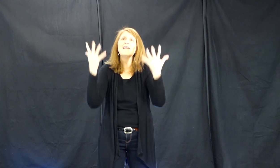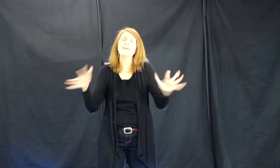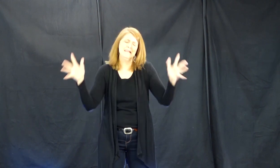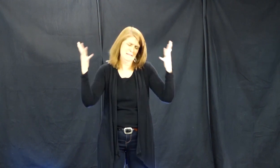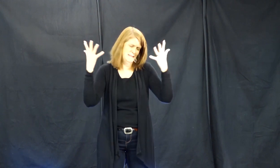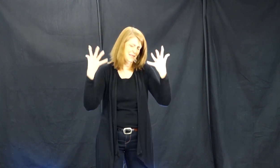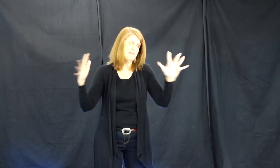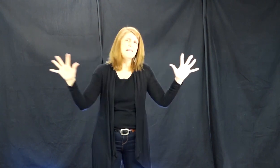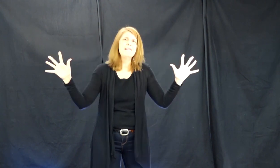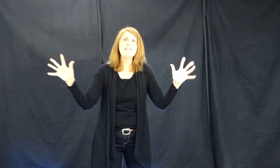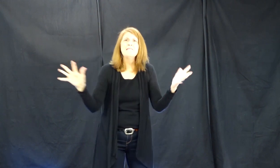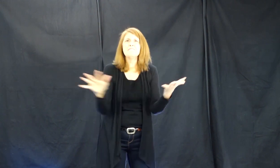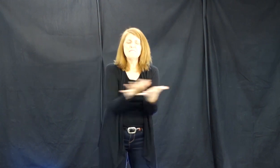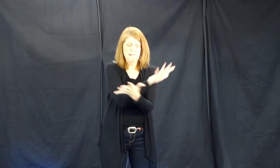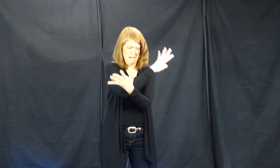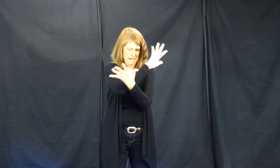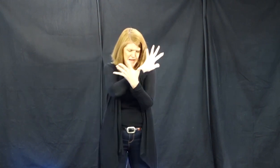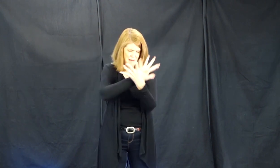burn. Watching it